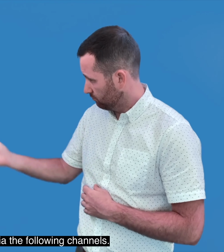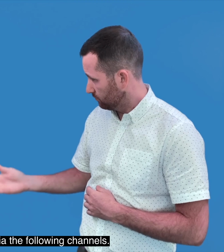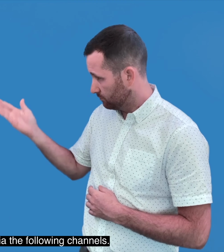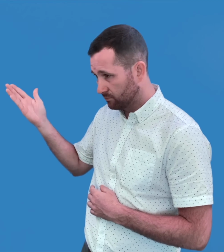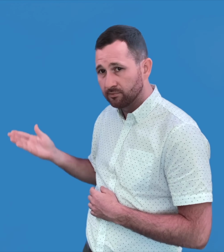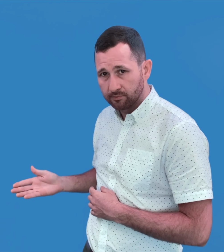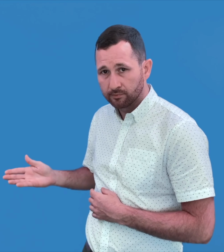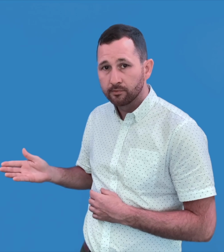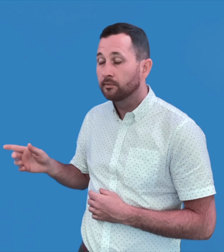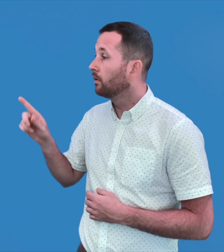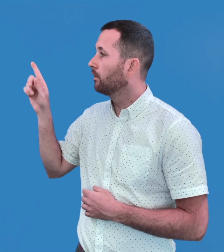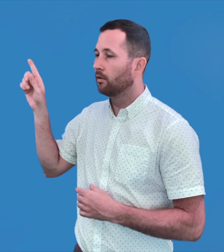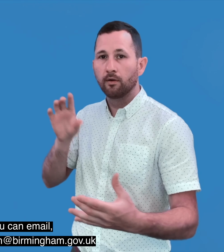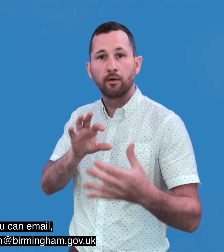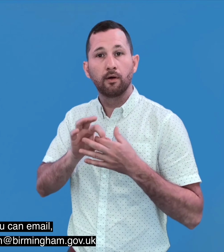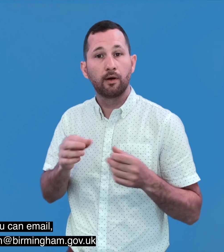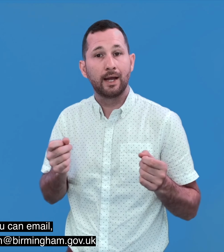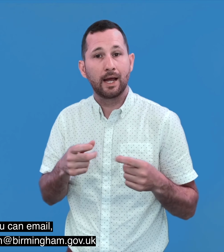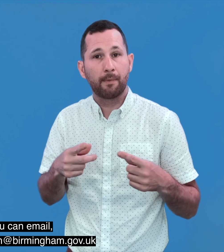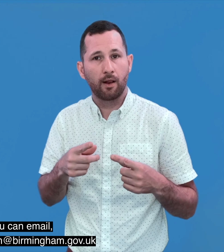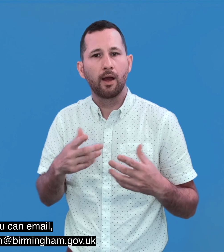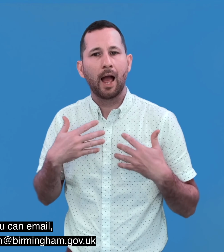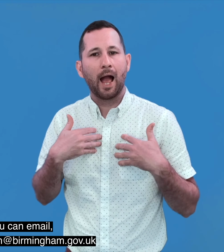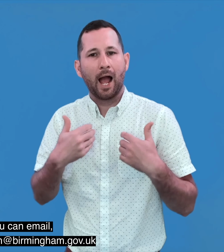channels. You can email